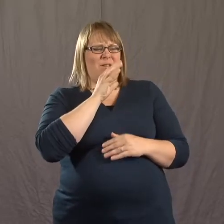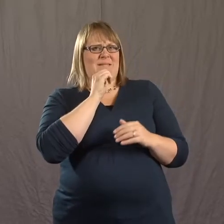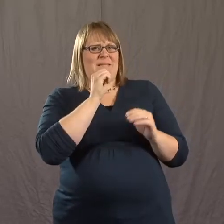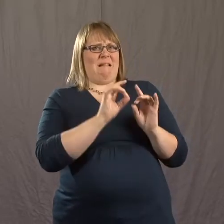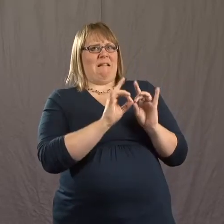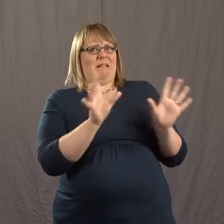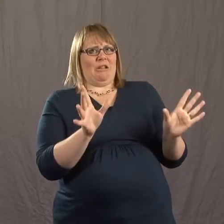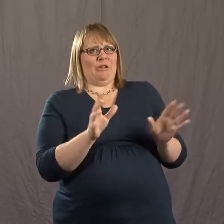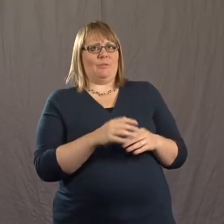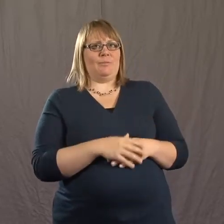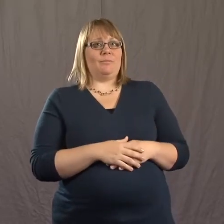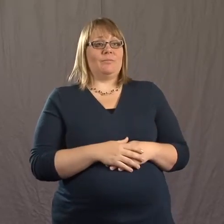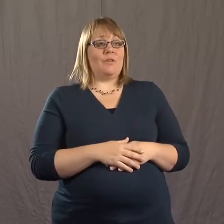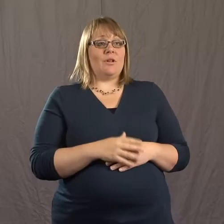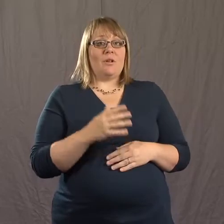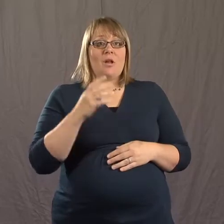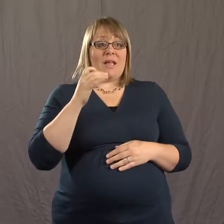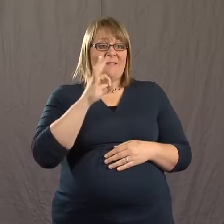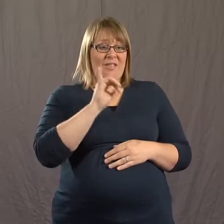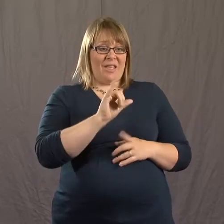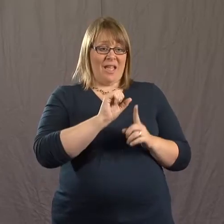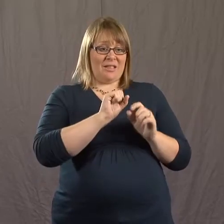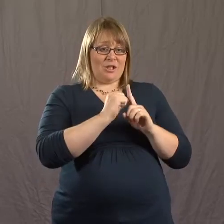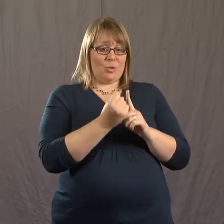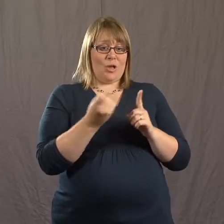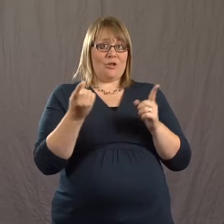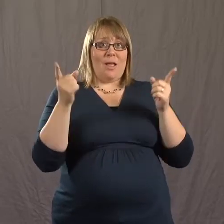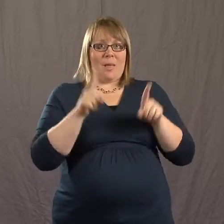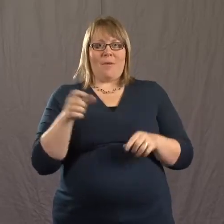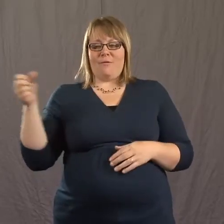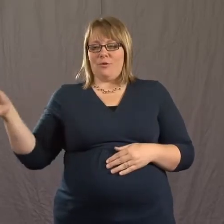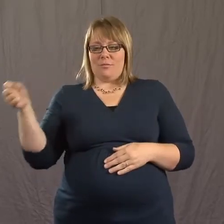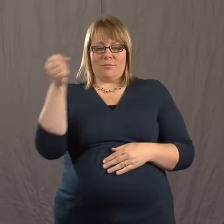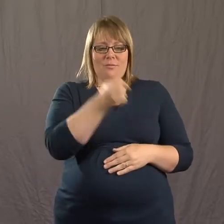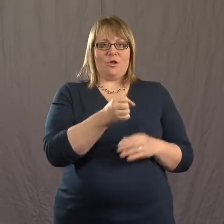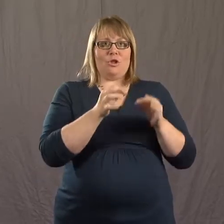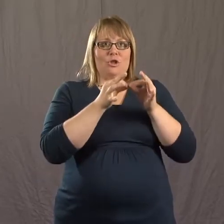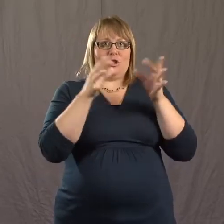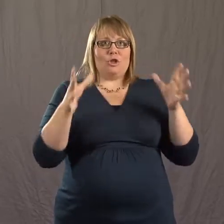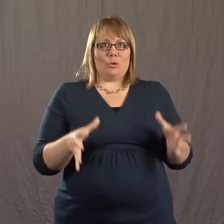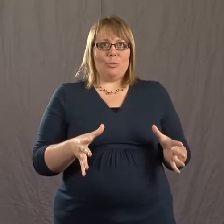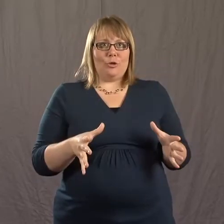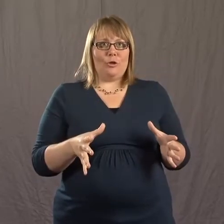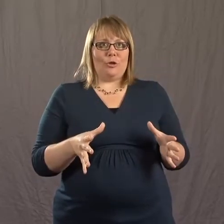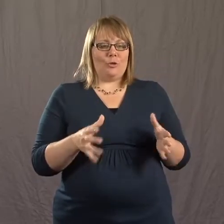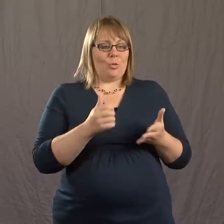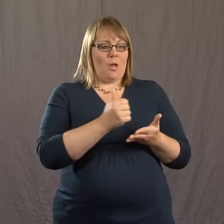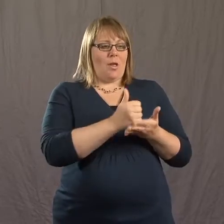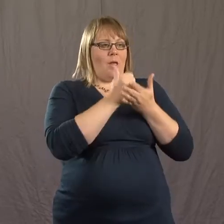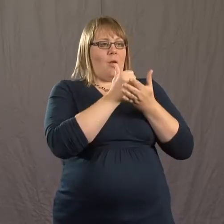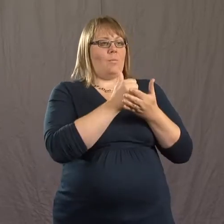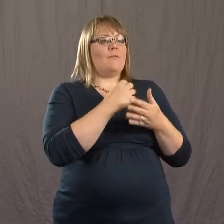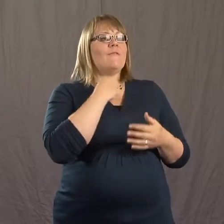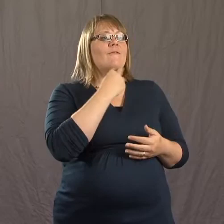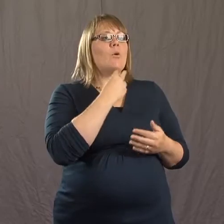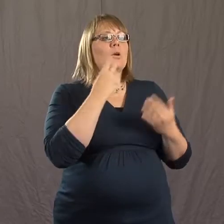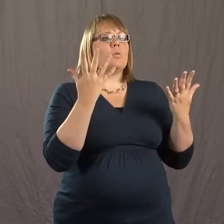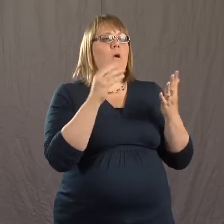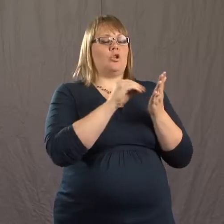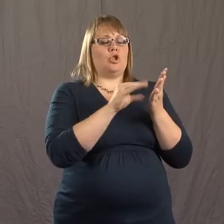not be comfortable speaking. They may be aware that their speech may not always be clear. And in those instances, you should bring in an interpreter who